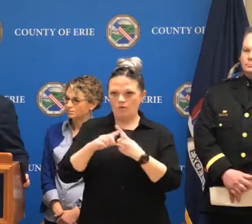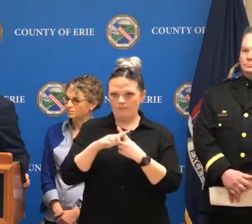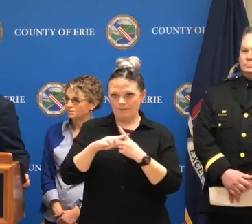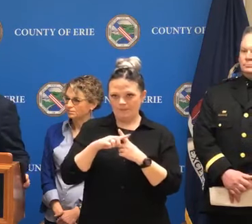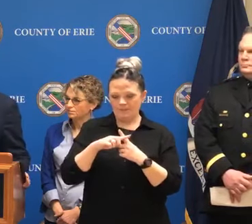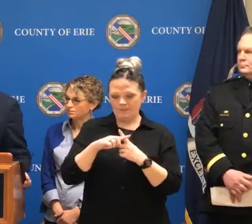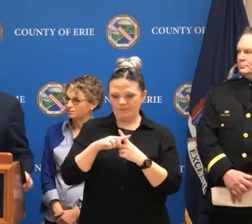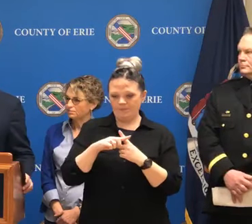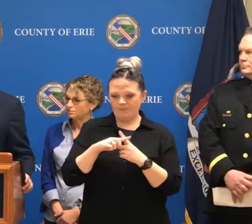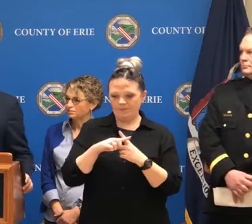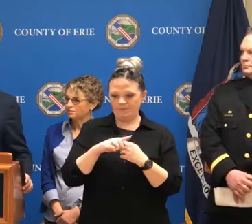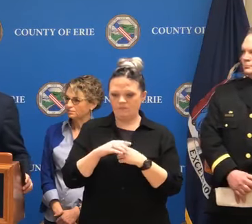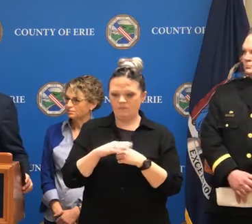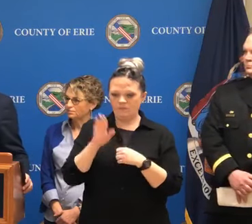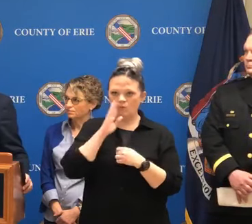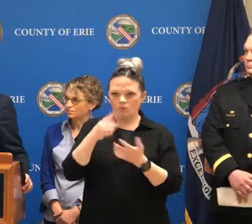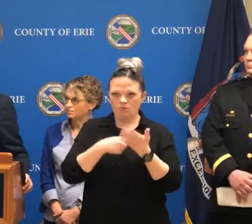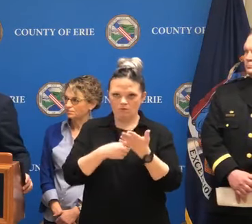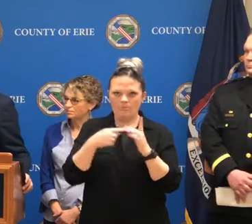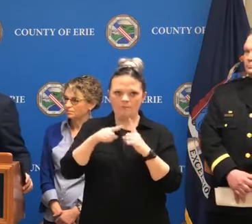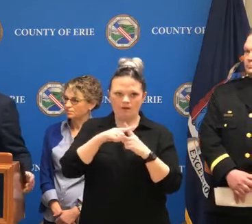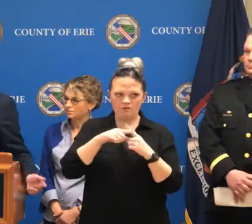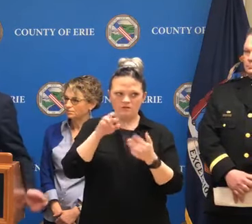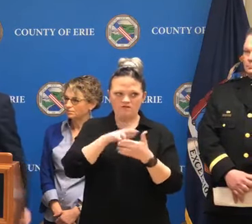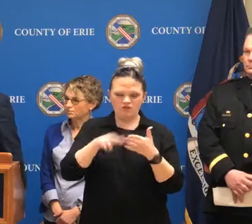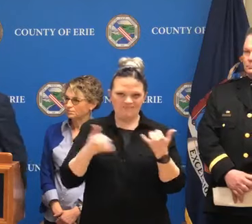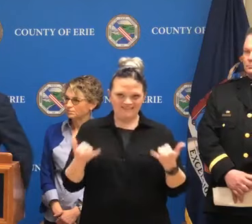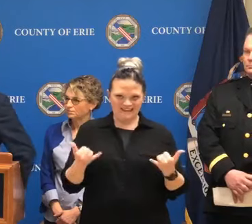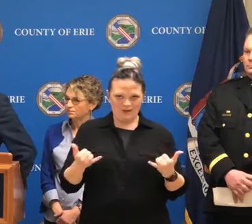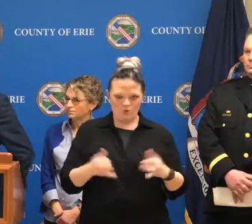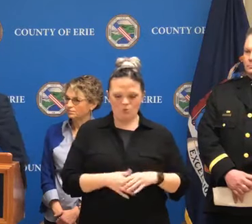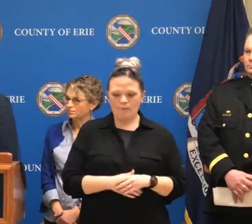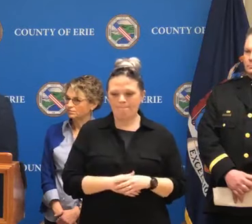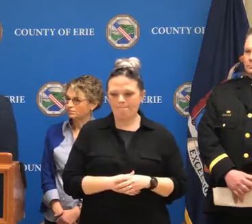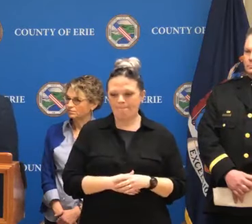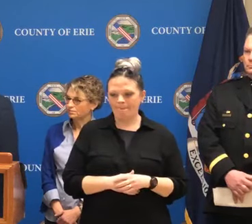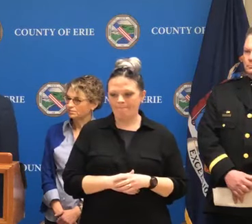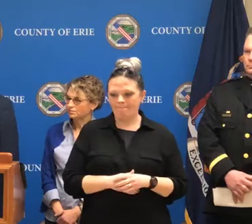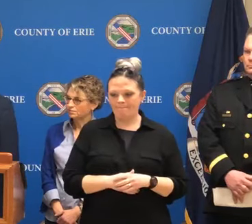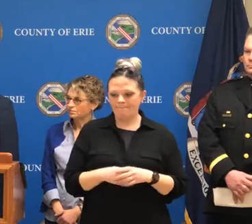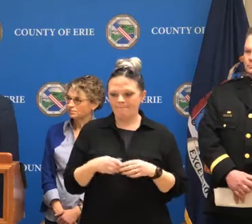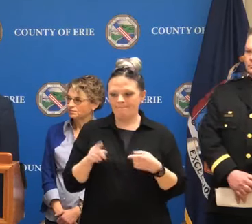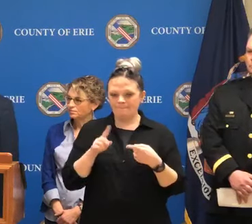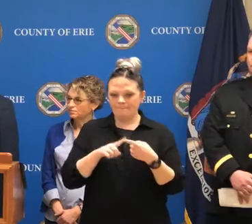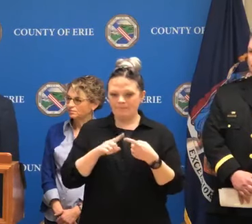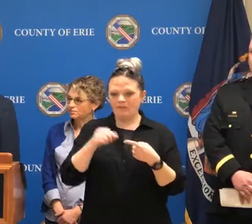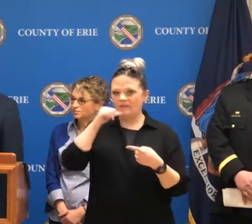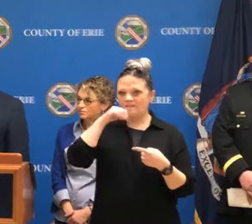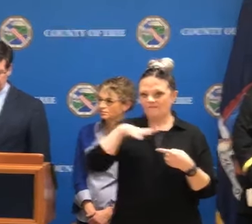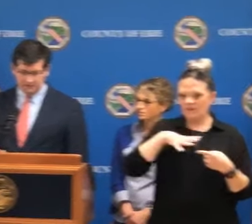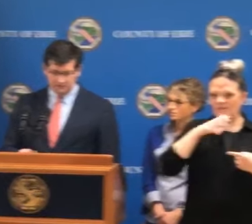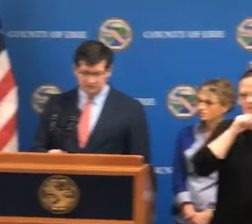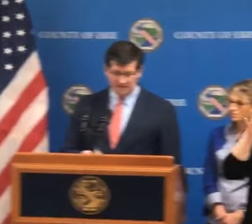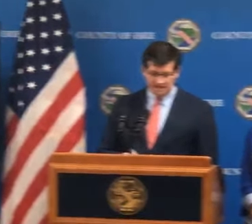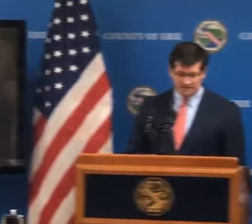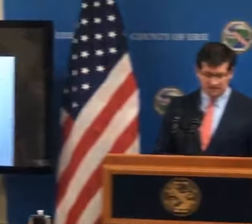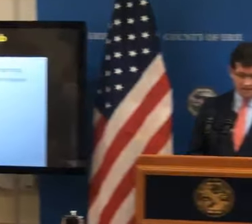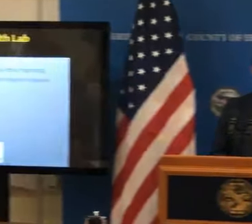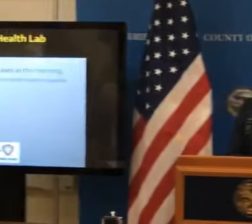We'll go into those positives right now. The first is a female in her 50s